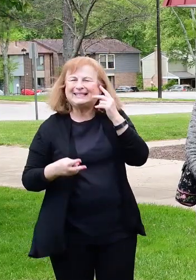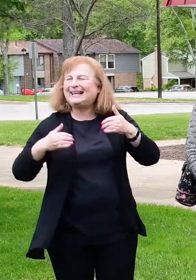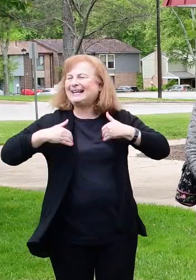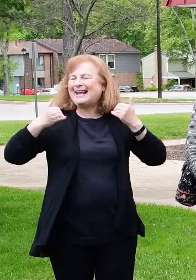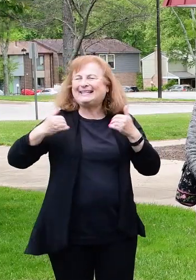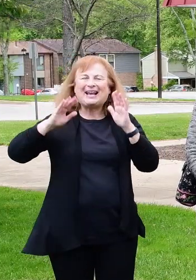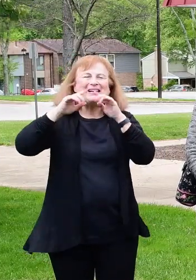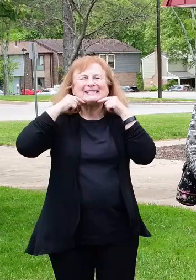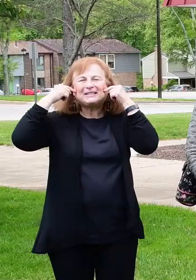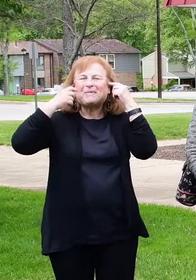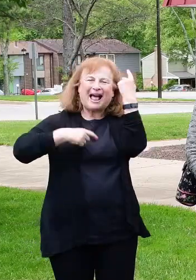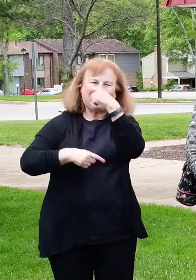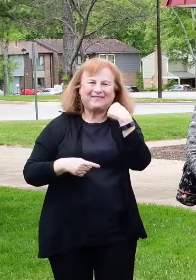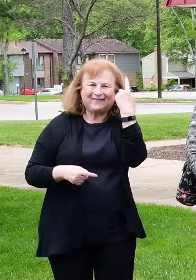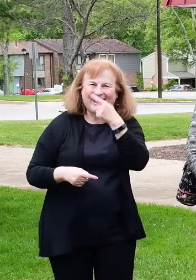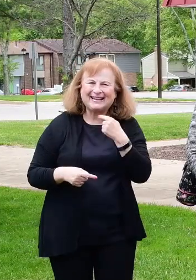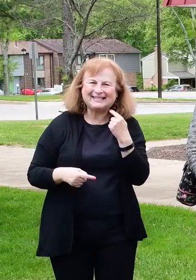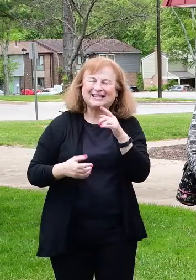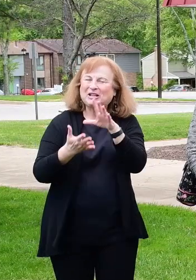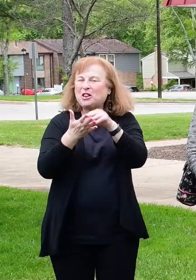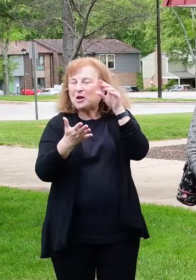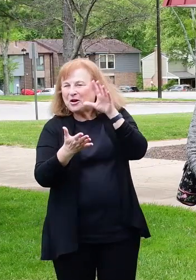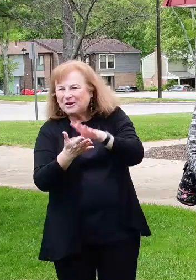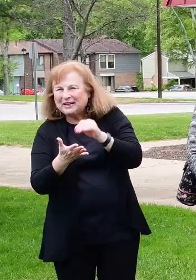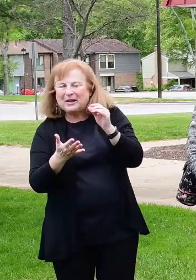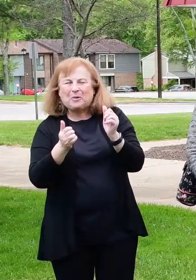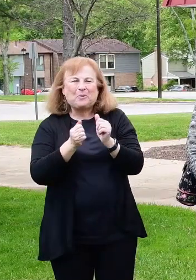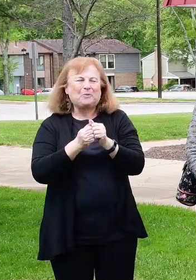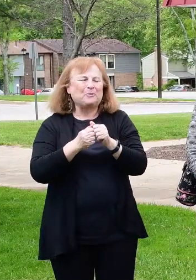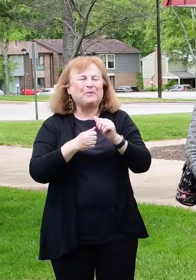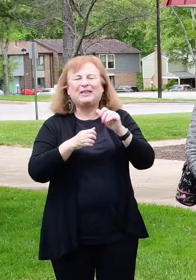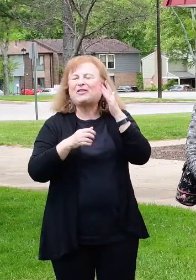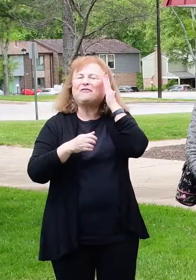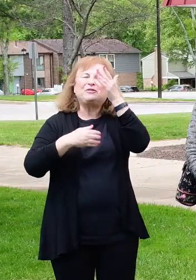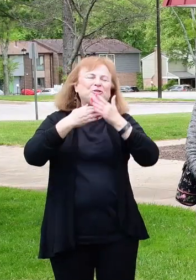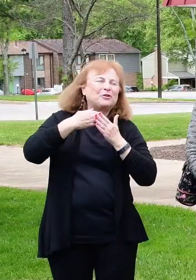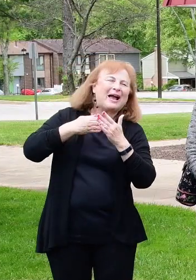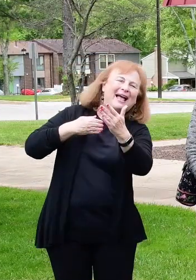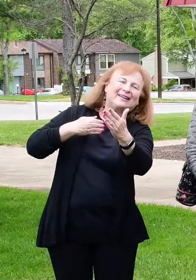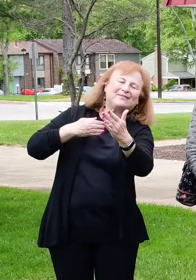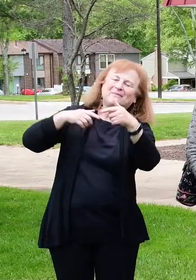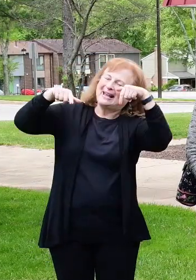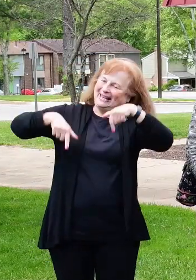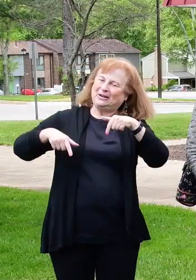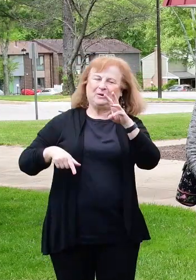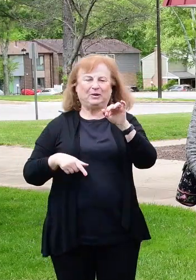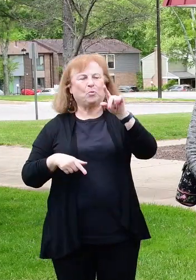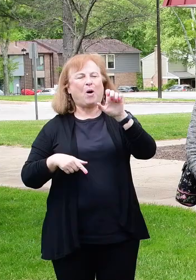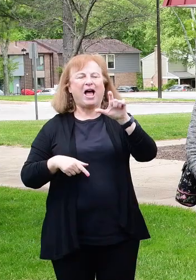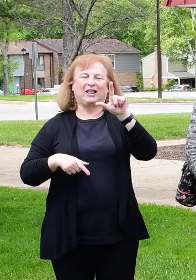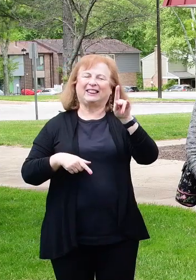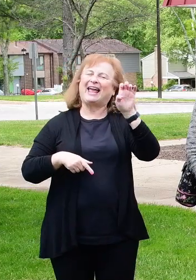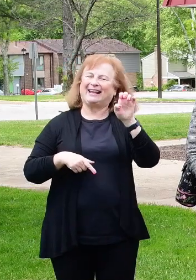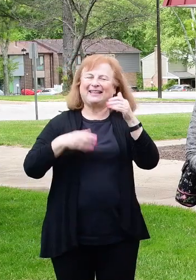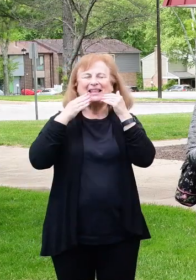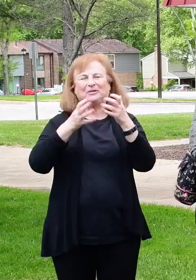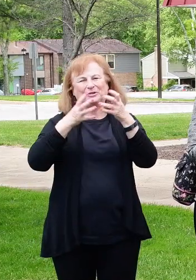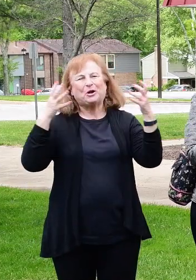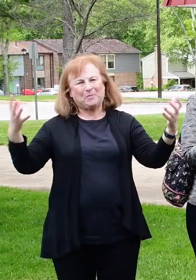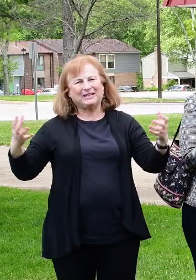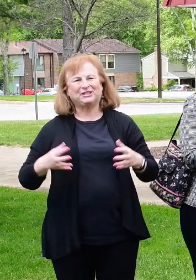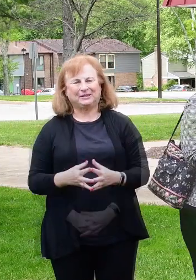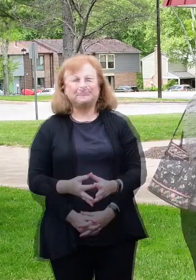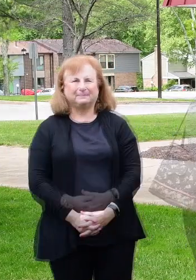young, smiling faces learning with their entire future ahead of them right here in Wild Lake. Thank you so much.